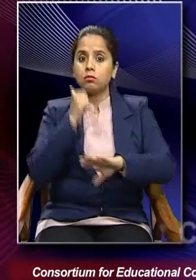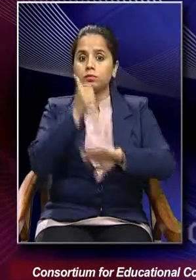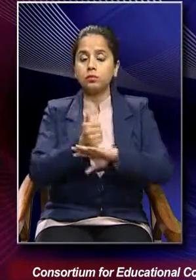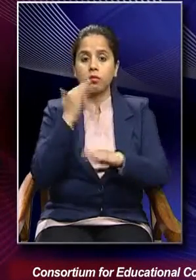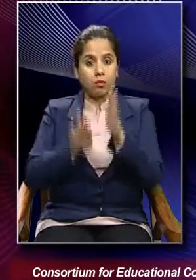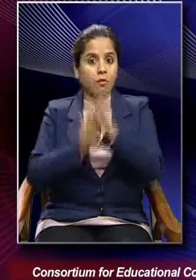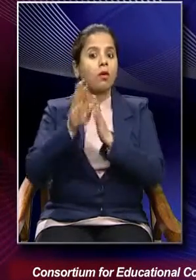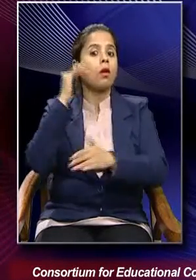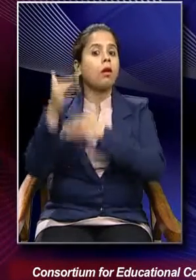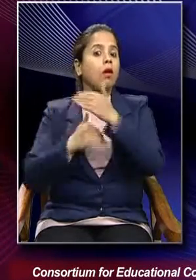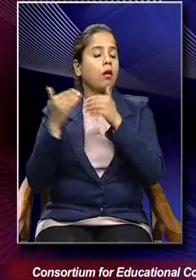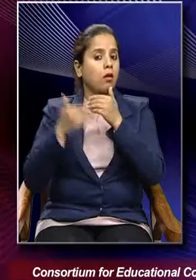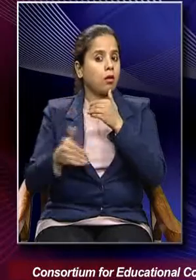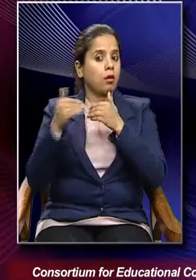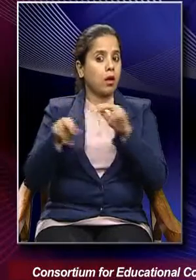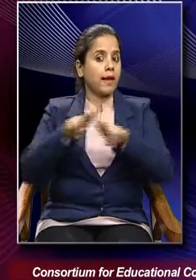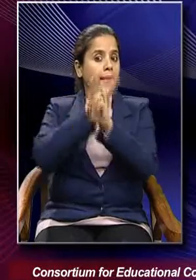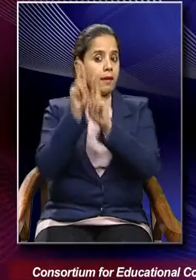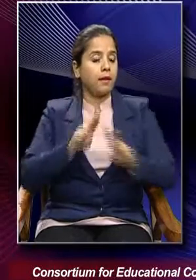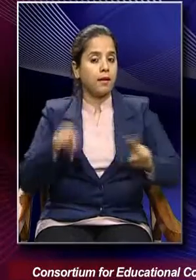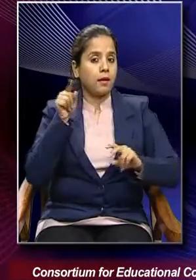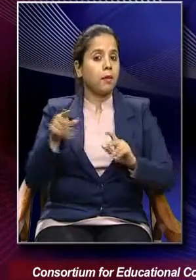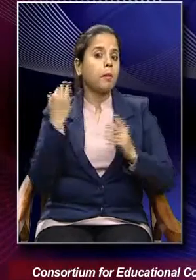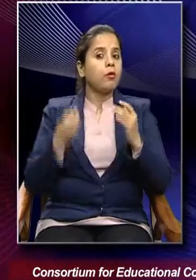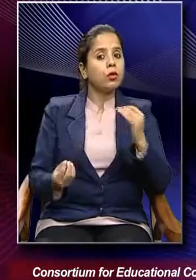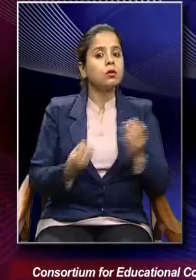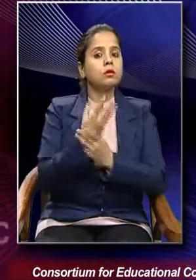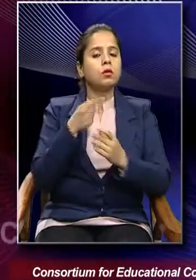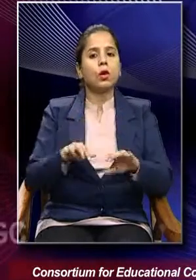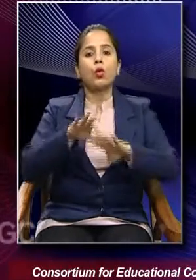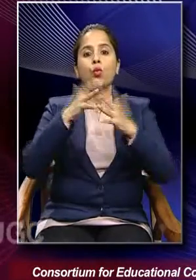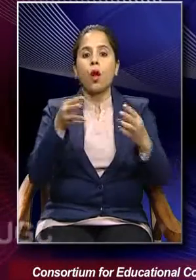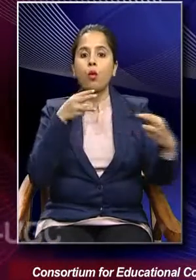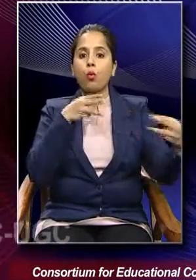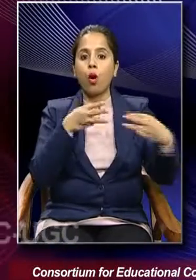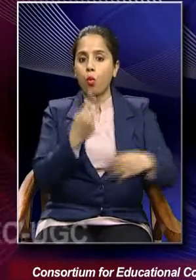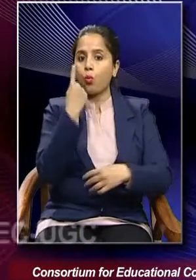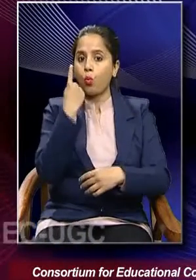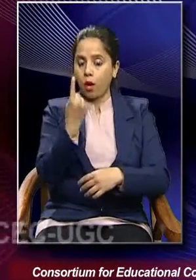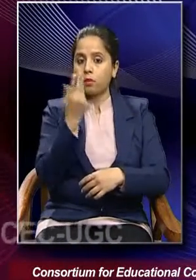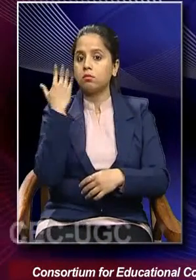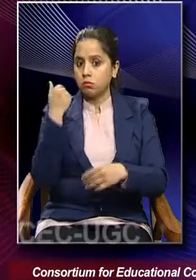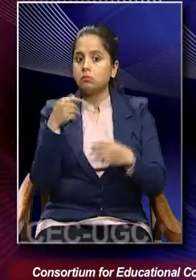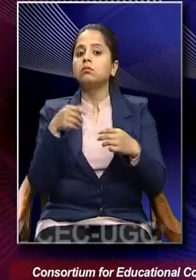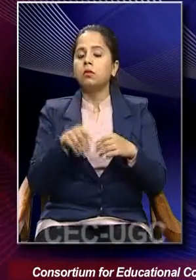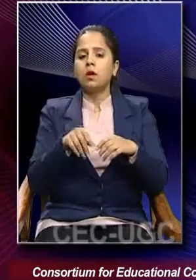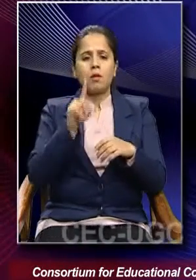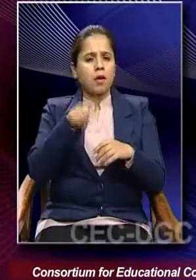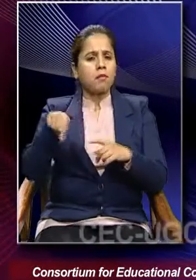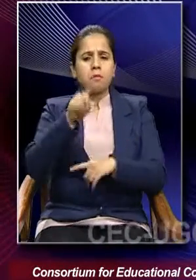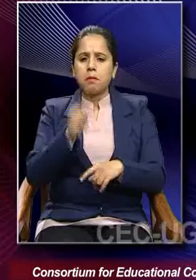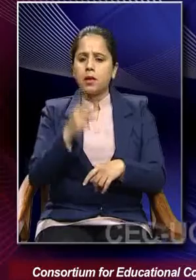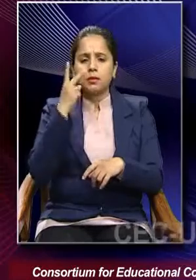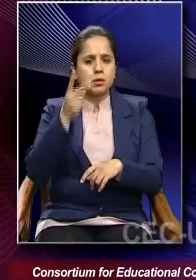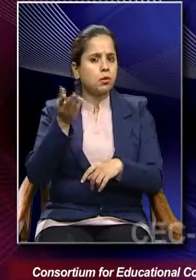was going on internationally was the beginning of World War I, and one must see